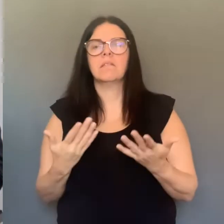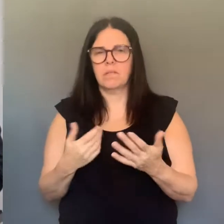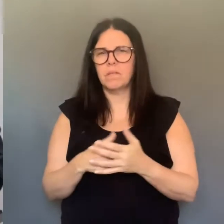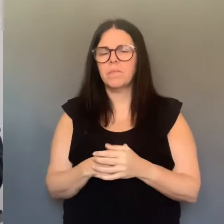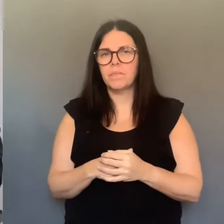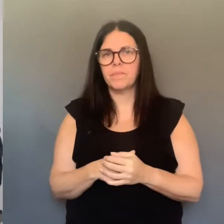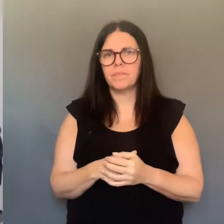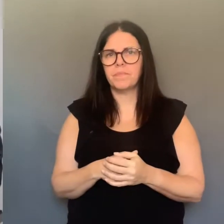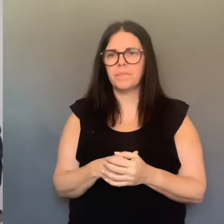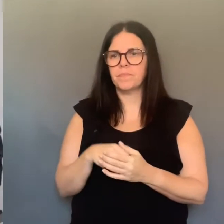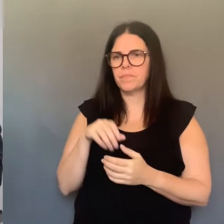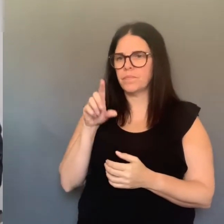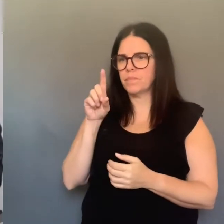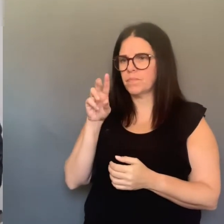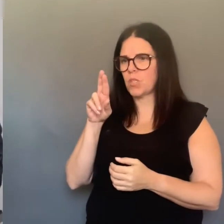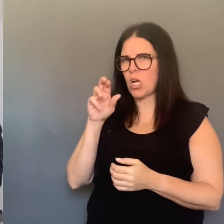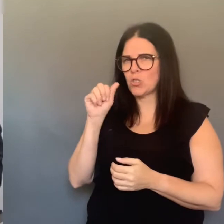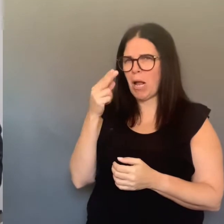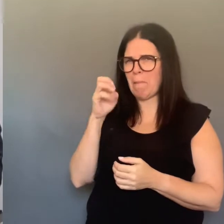those cases.